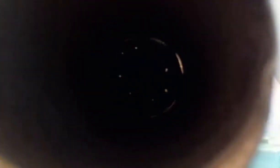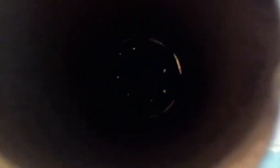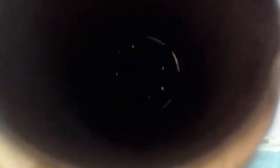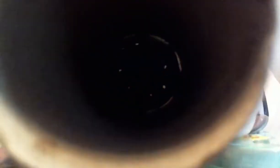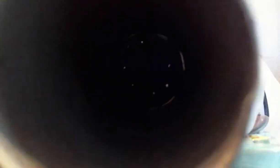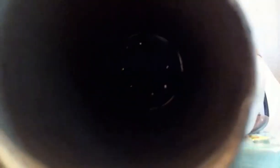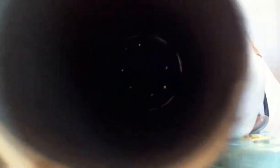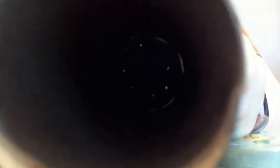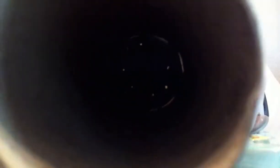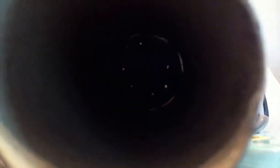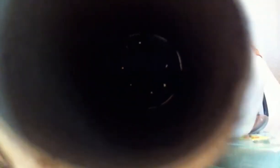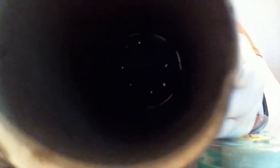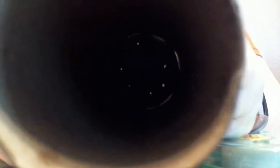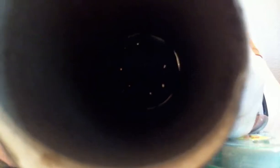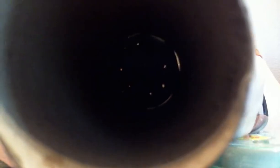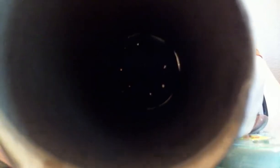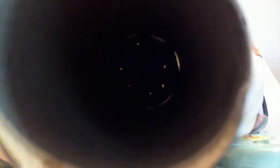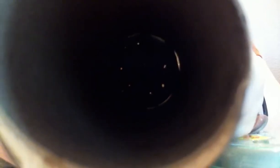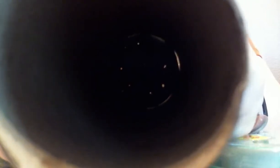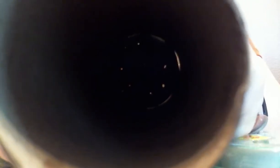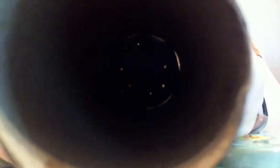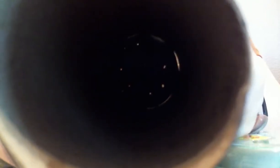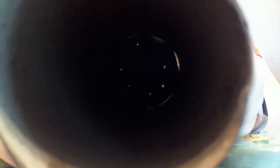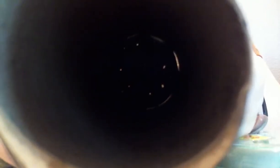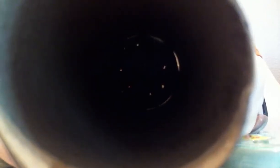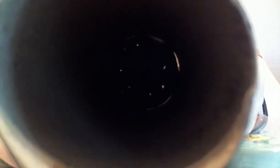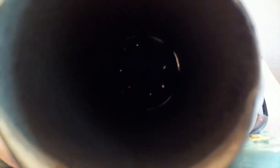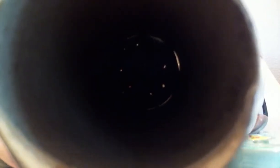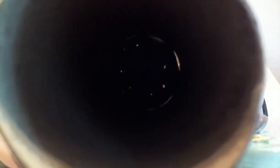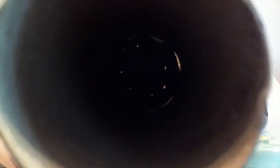you should be able to see the holes.